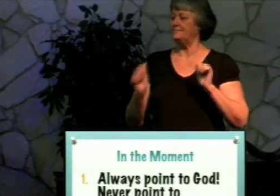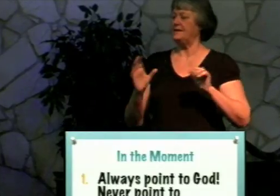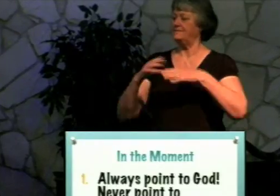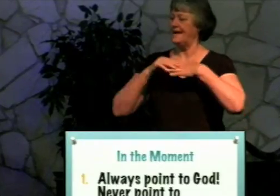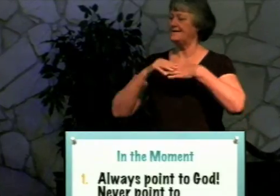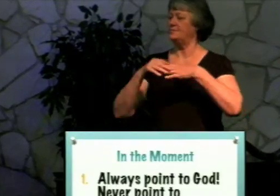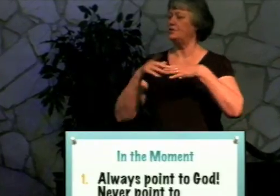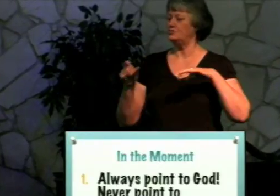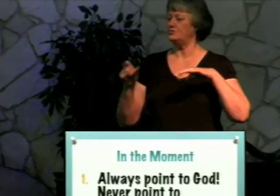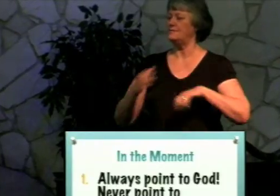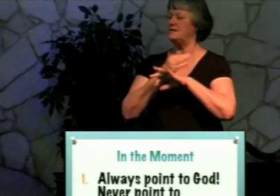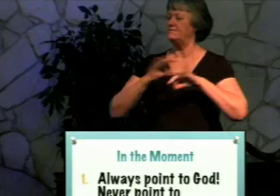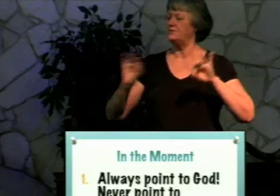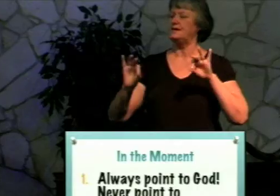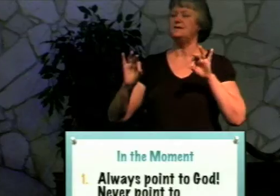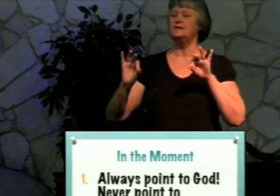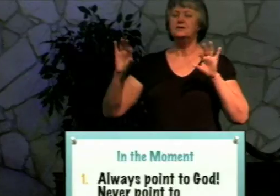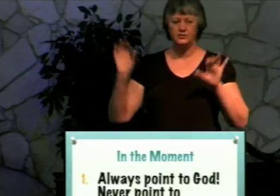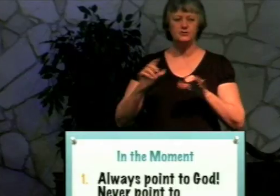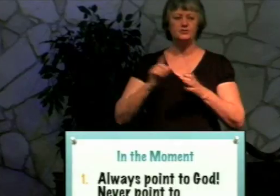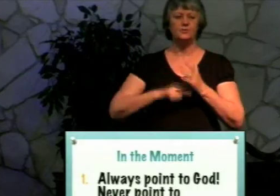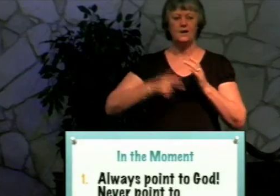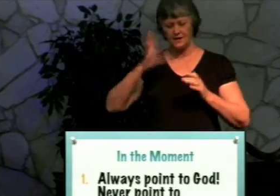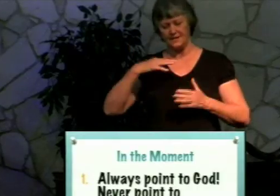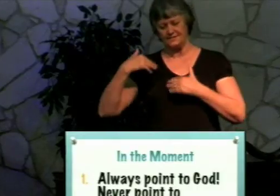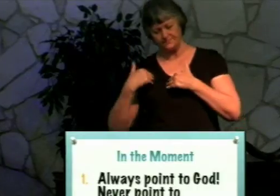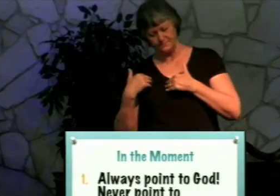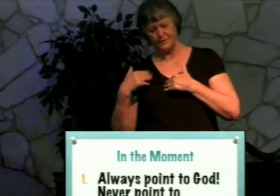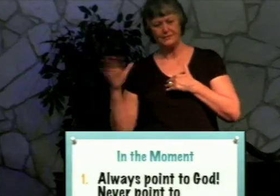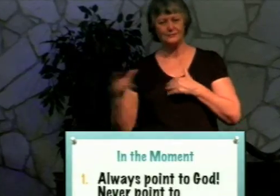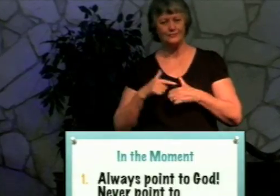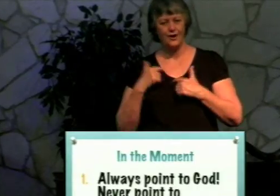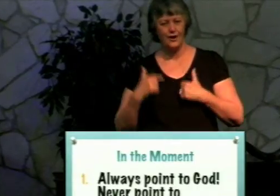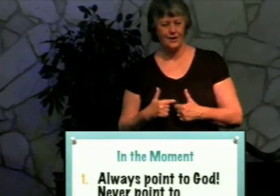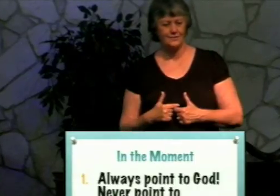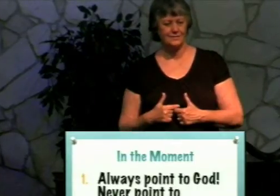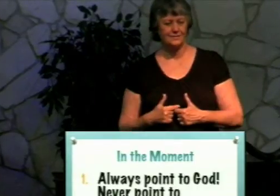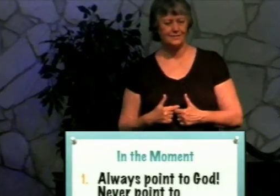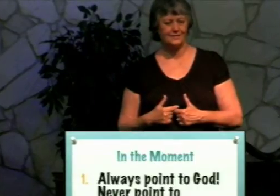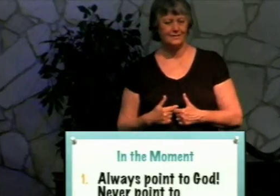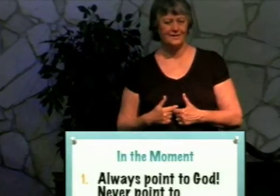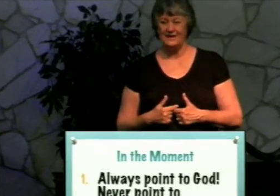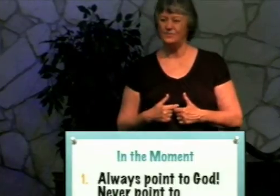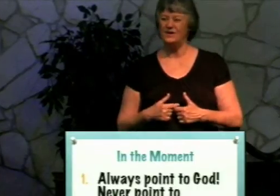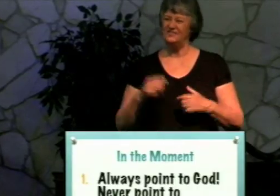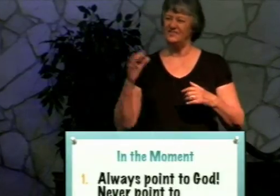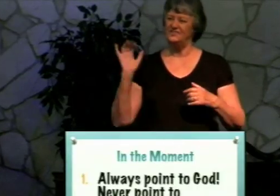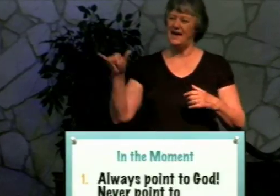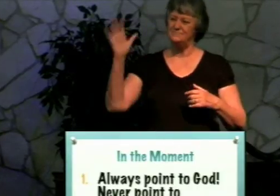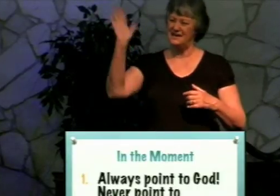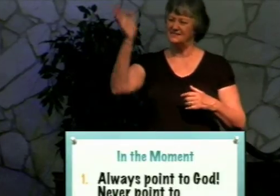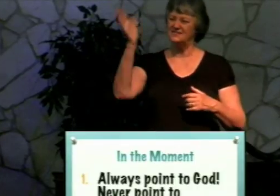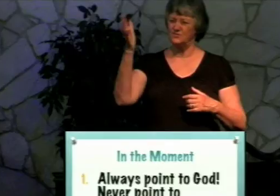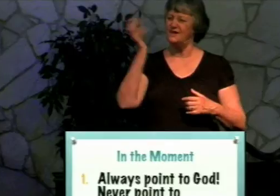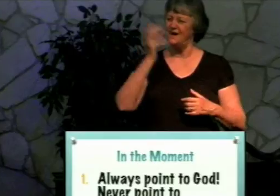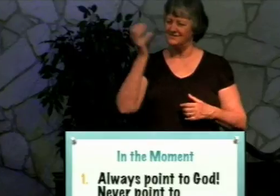be flexible. You can be free to do what God has burdened your heart. And when that message was